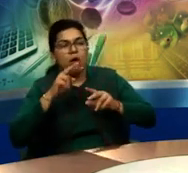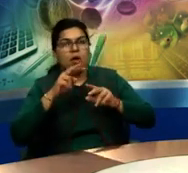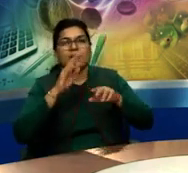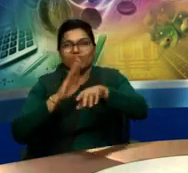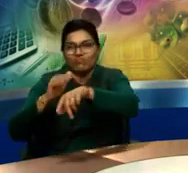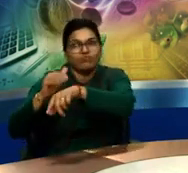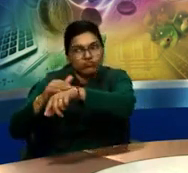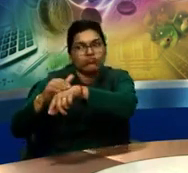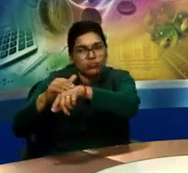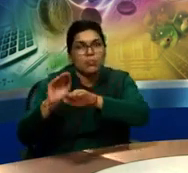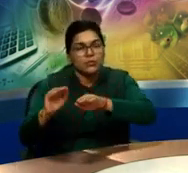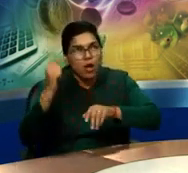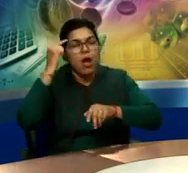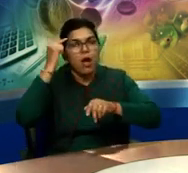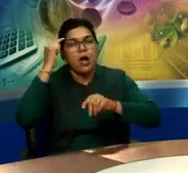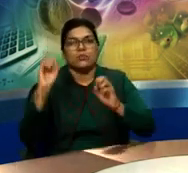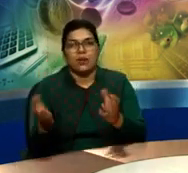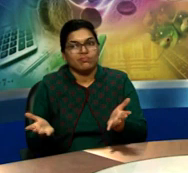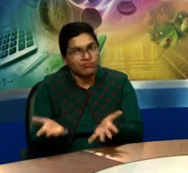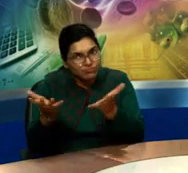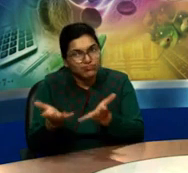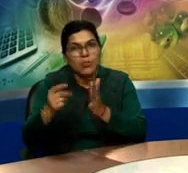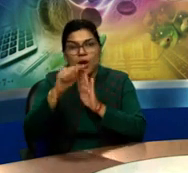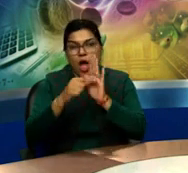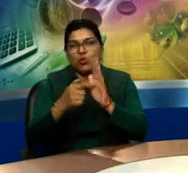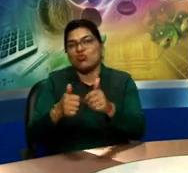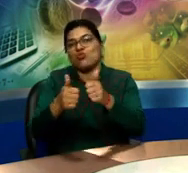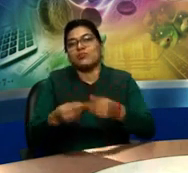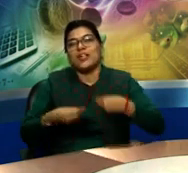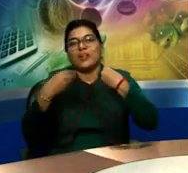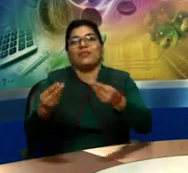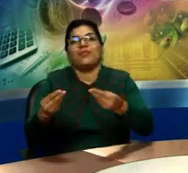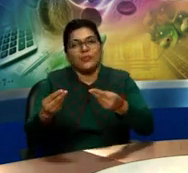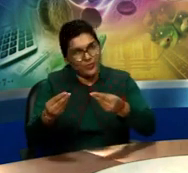neck. So such rules should be reminded quite often to the children.